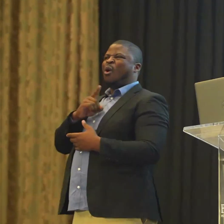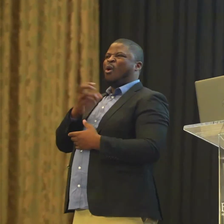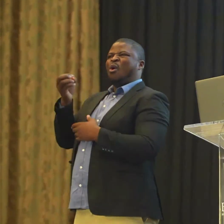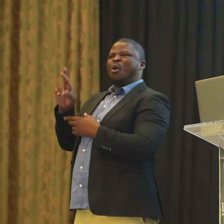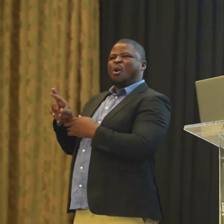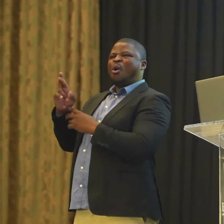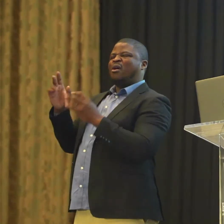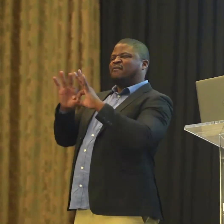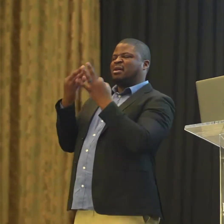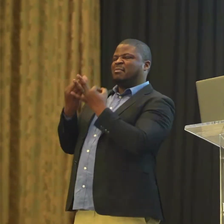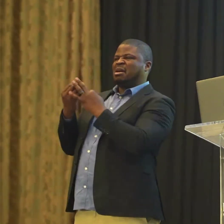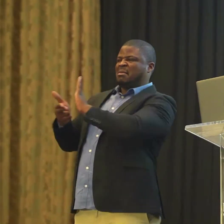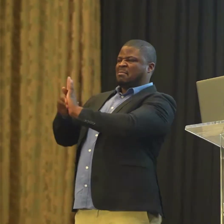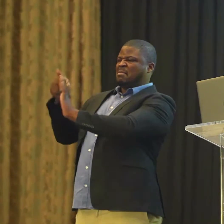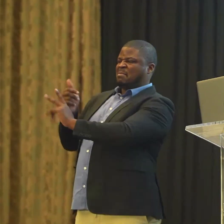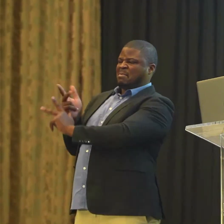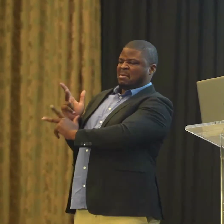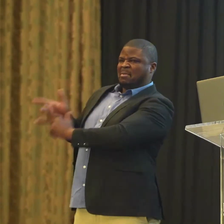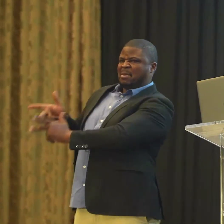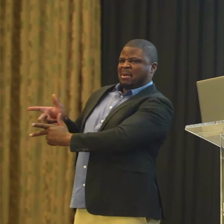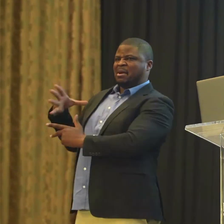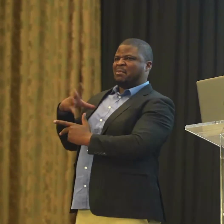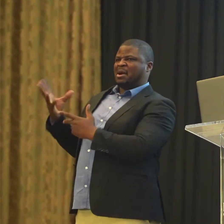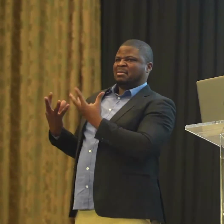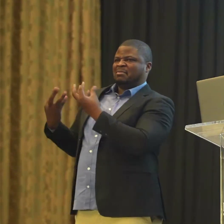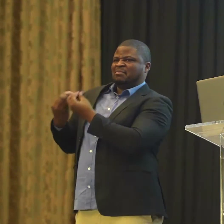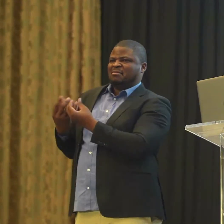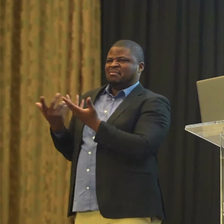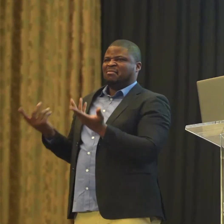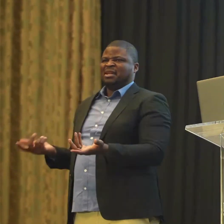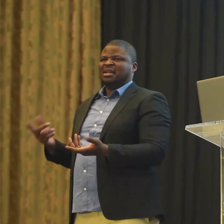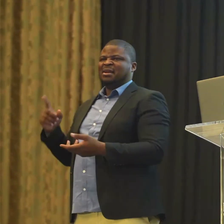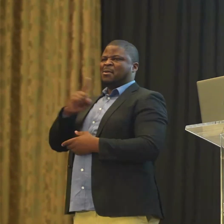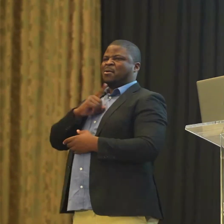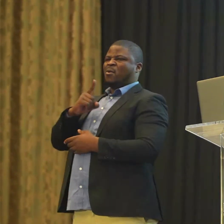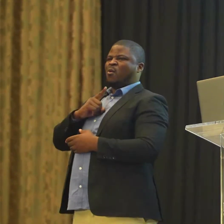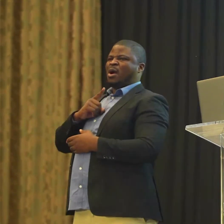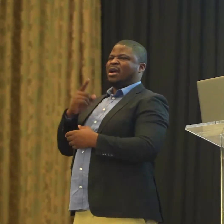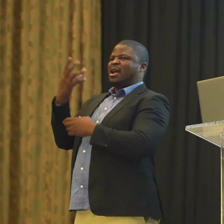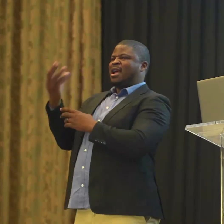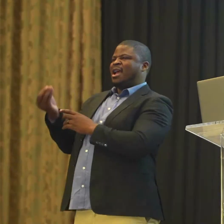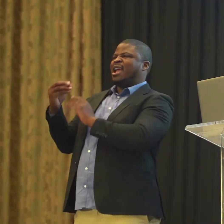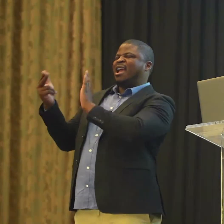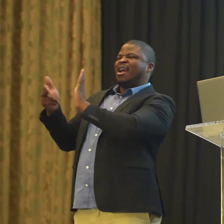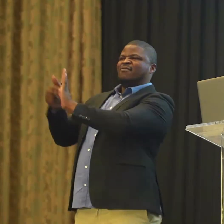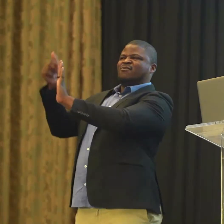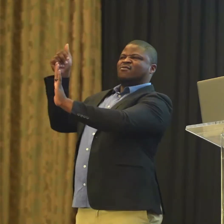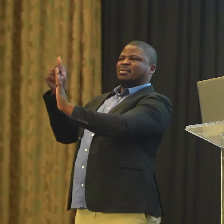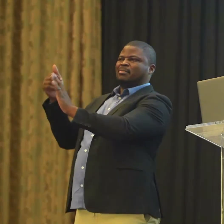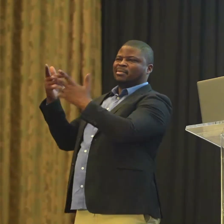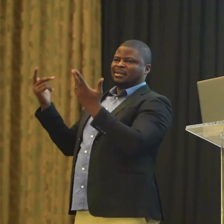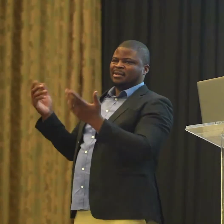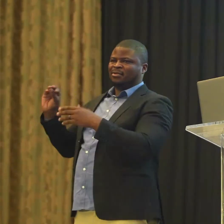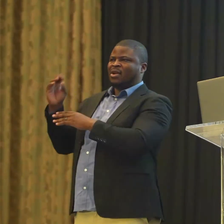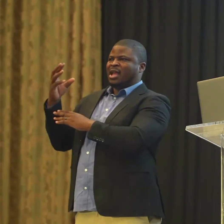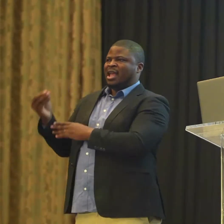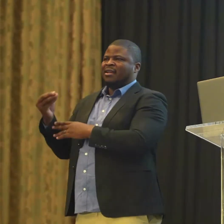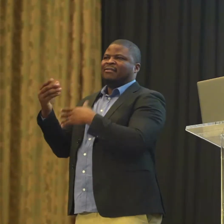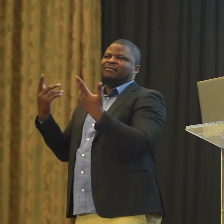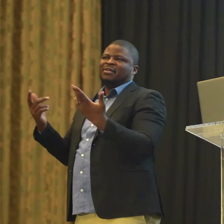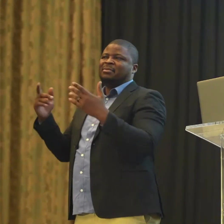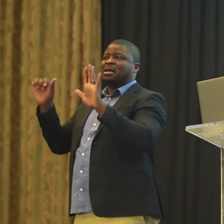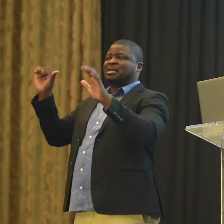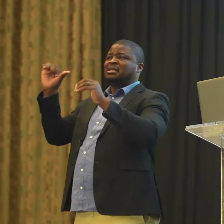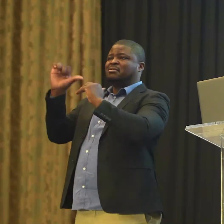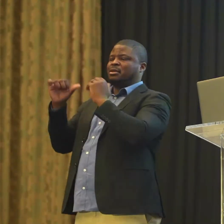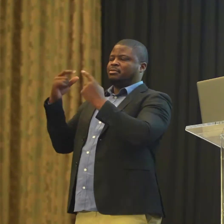injected drugs. And you can see the proportion of people who had been stigmatized or discriminated against due to drug use just within the last 6